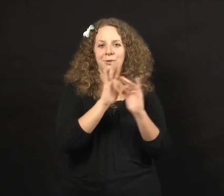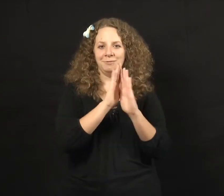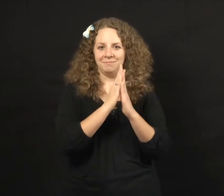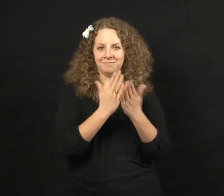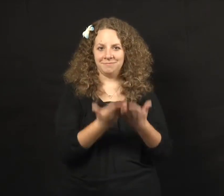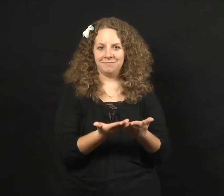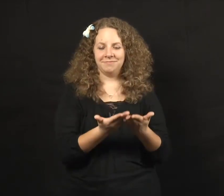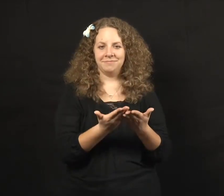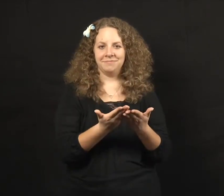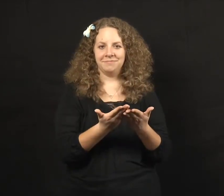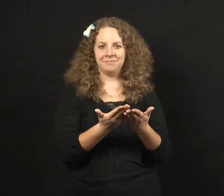Bible.